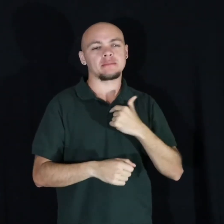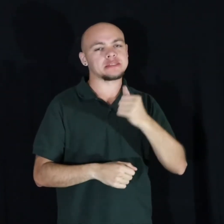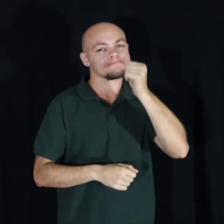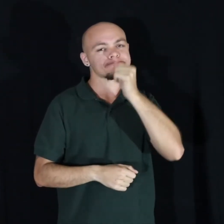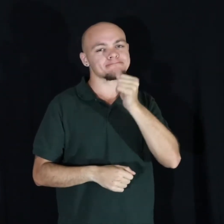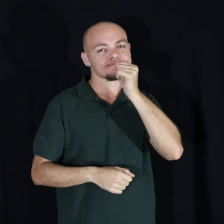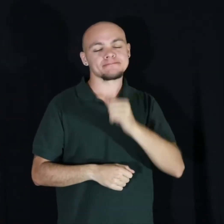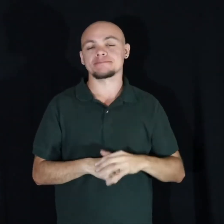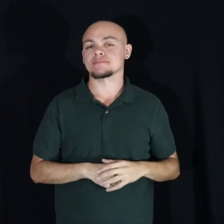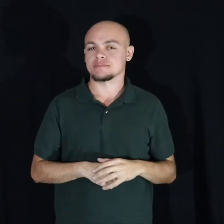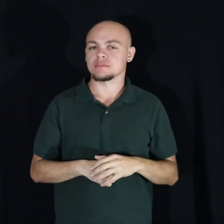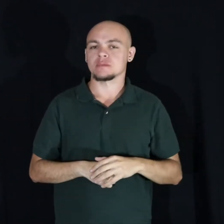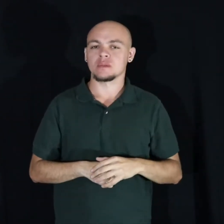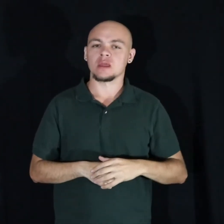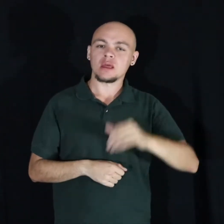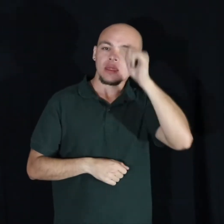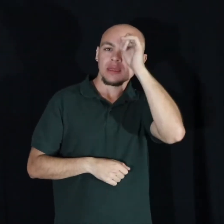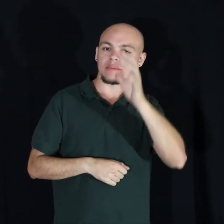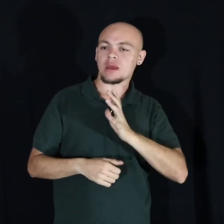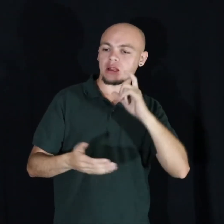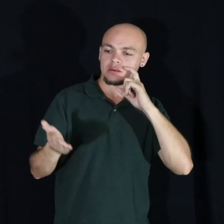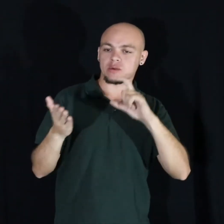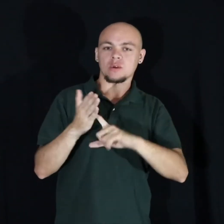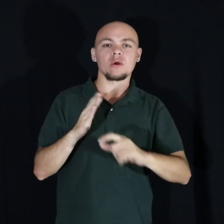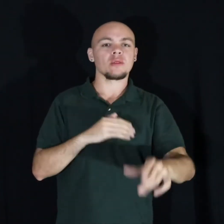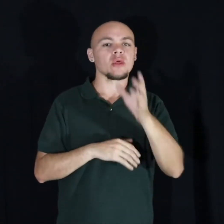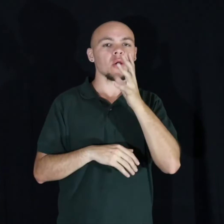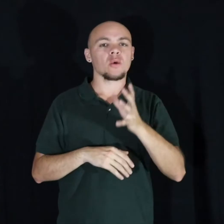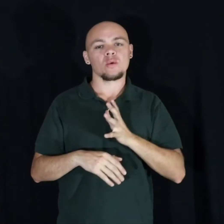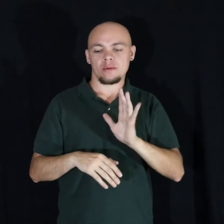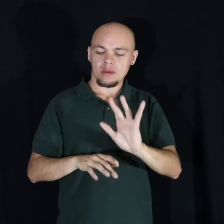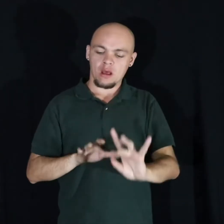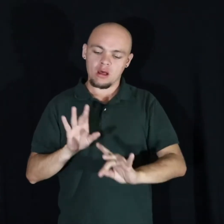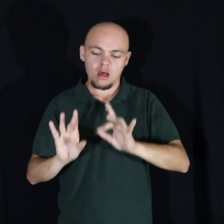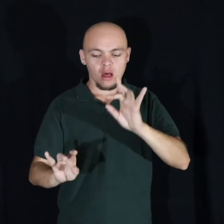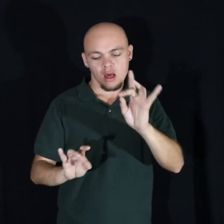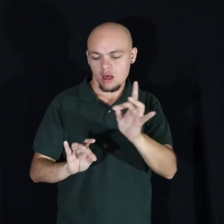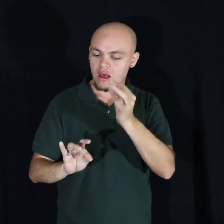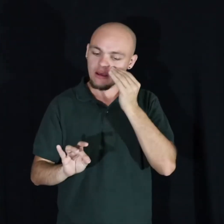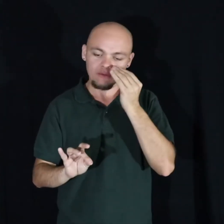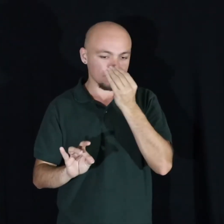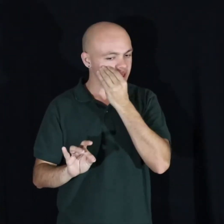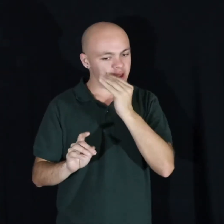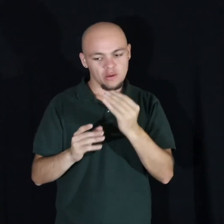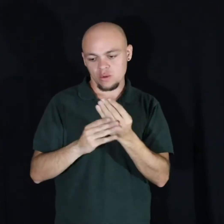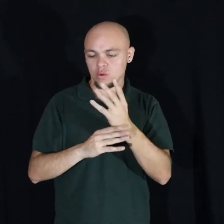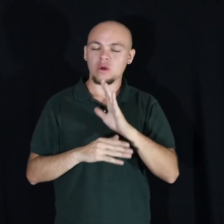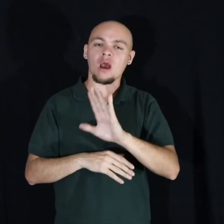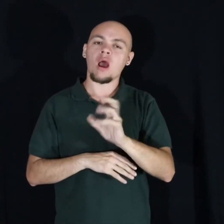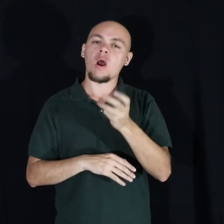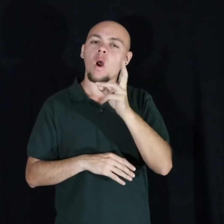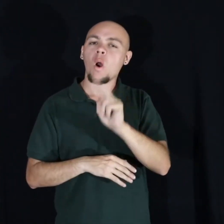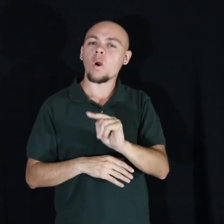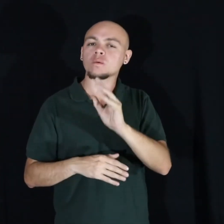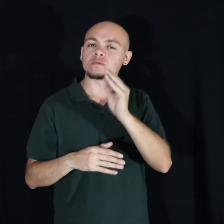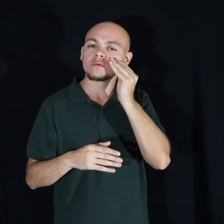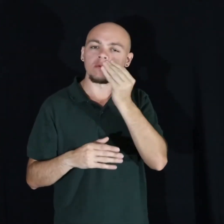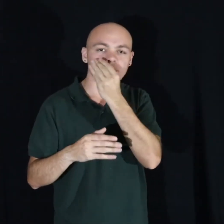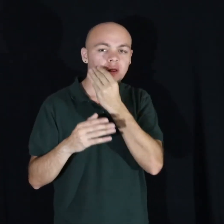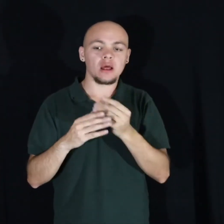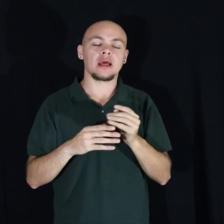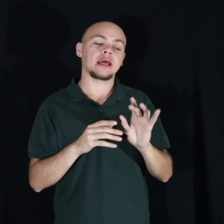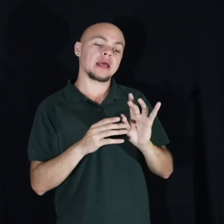The man who watched the female sovereign pick petals off of flowers she grew in her own garden. He loves